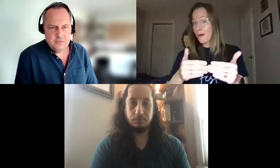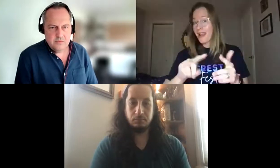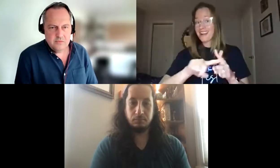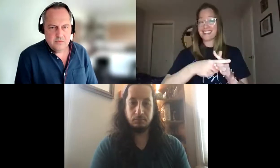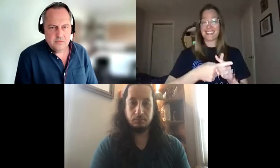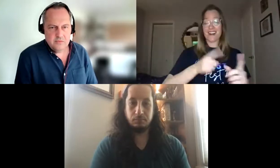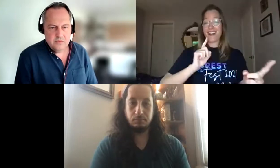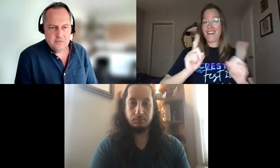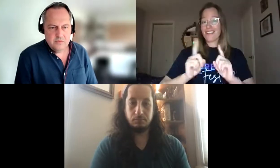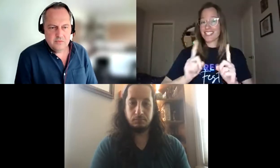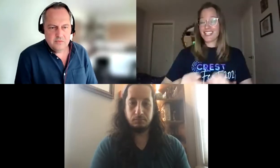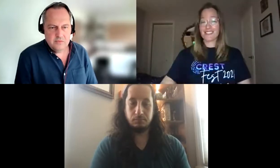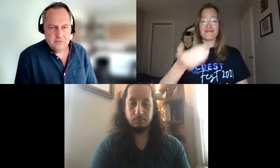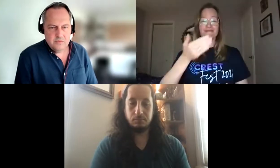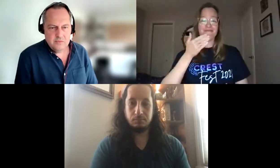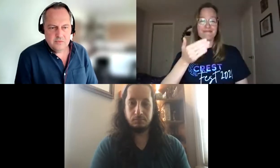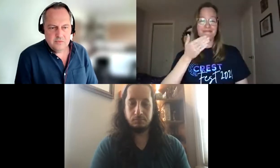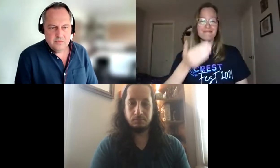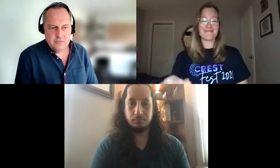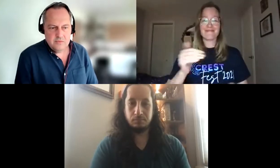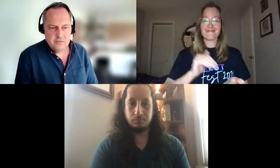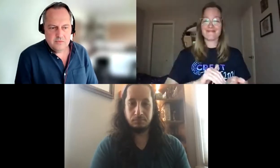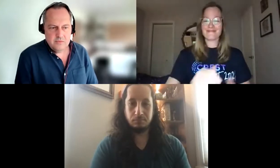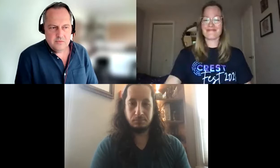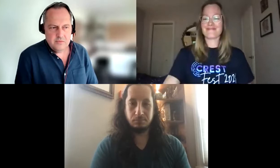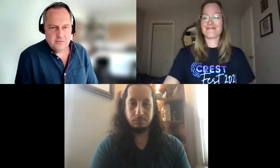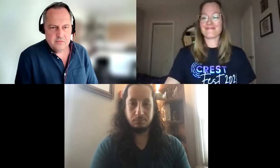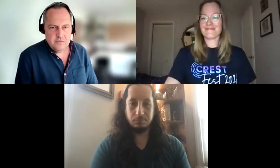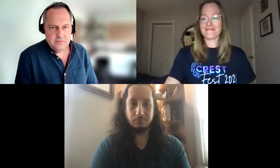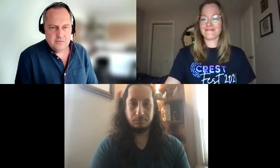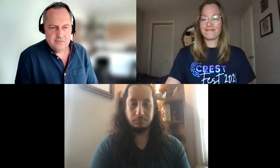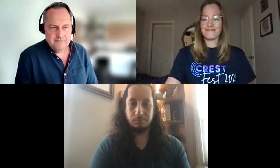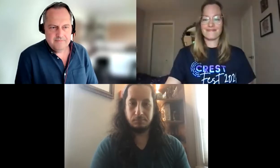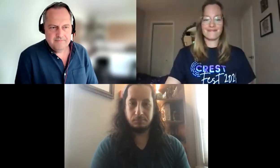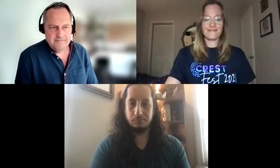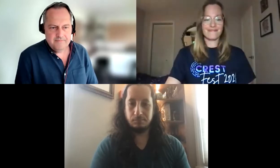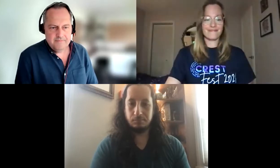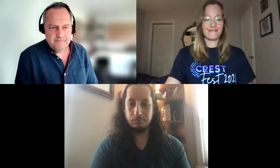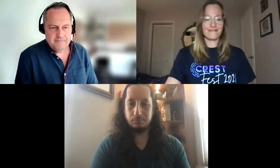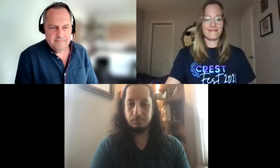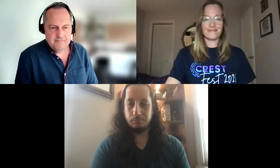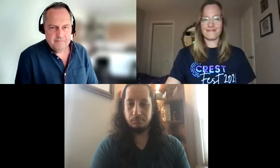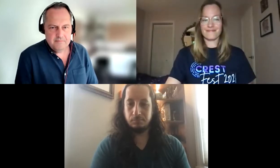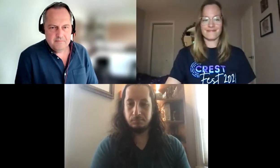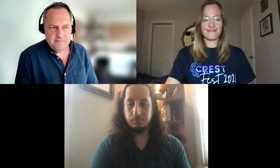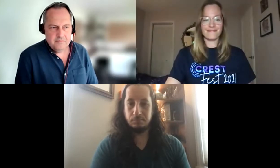again. And with that, I think we're going to go ahead and get started with our conversation.